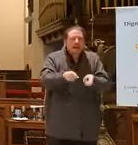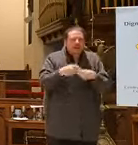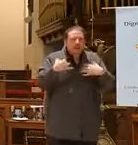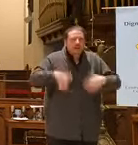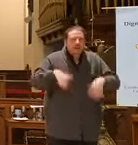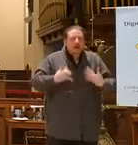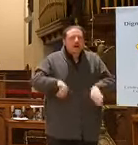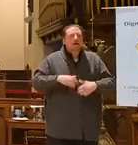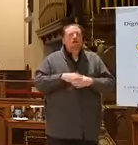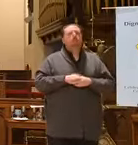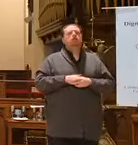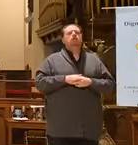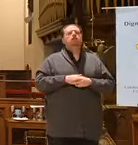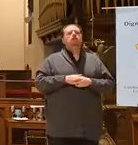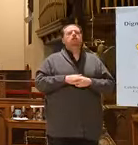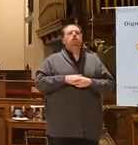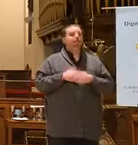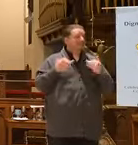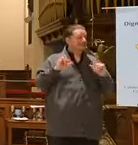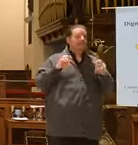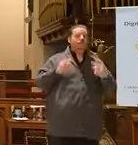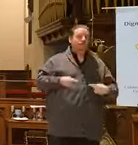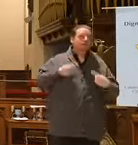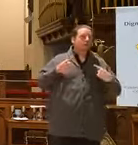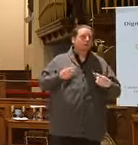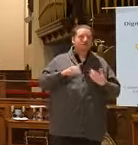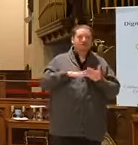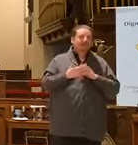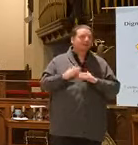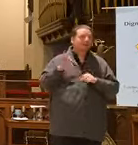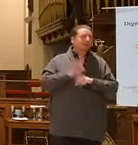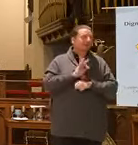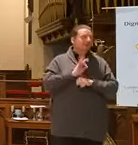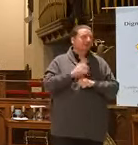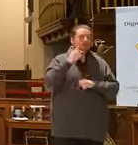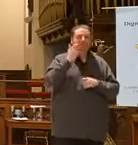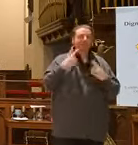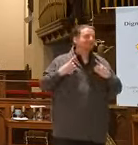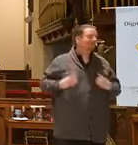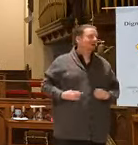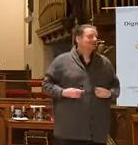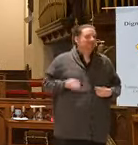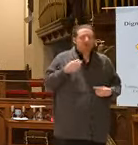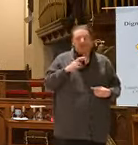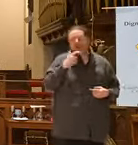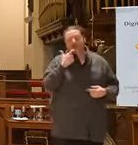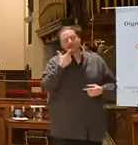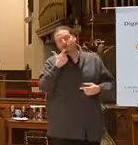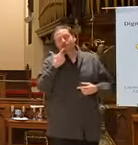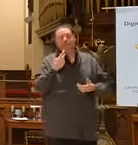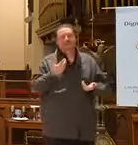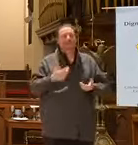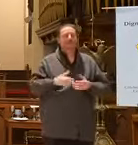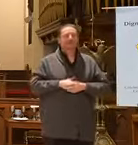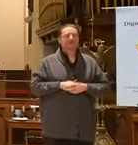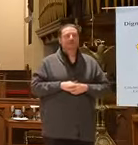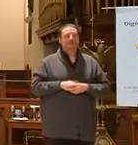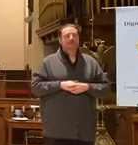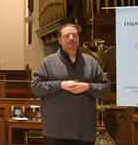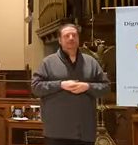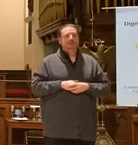And who struggles to stay functional due to depression or an addiction.